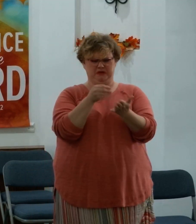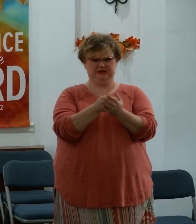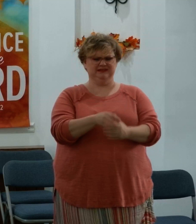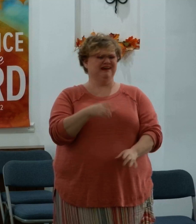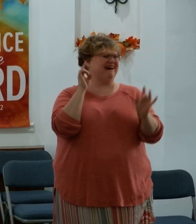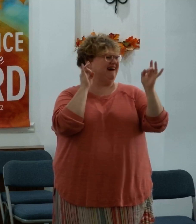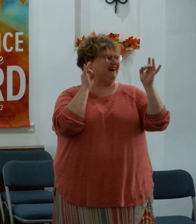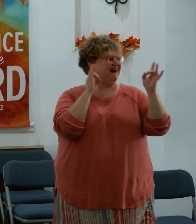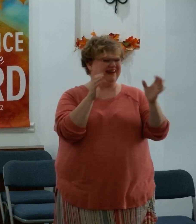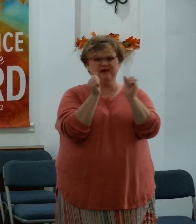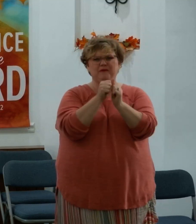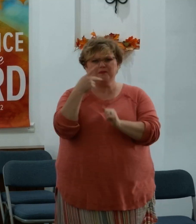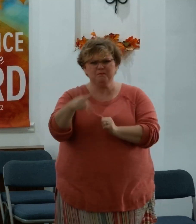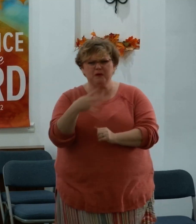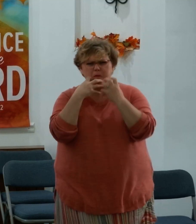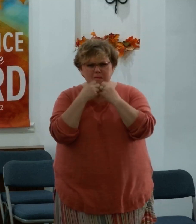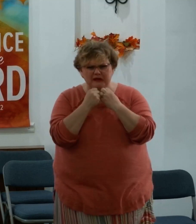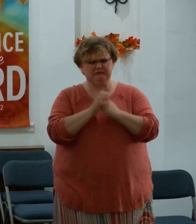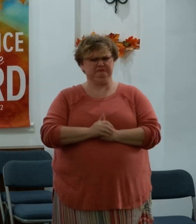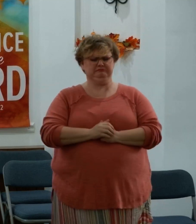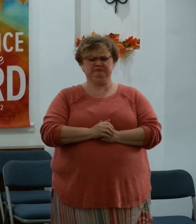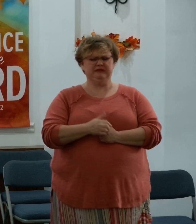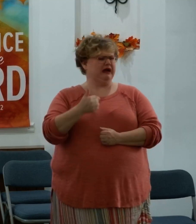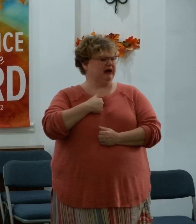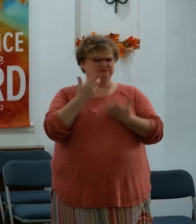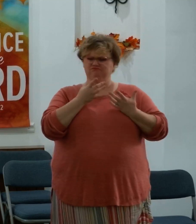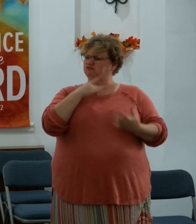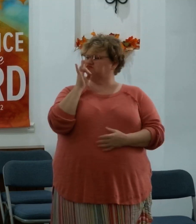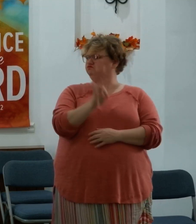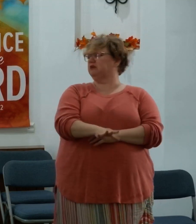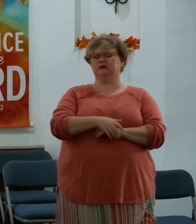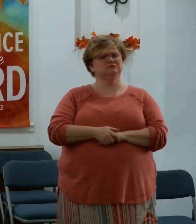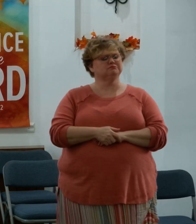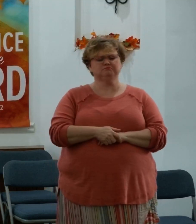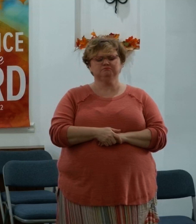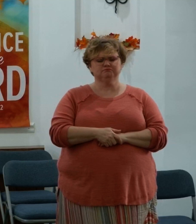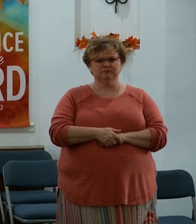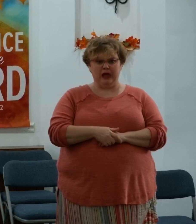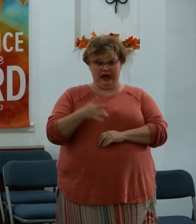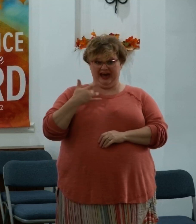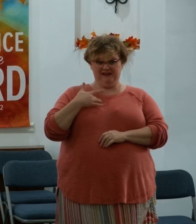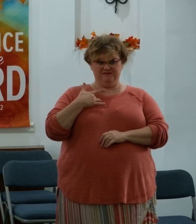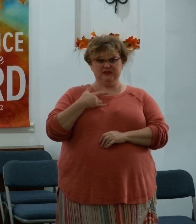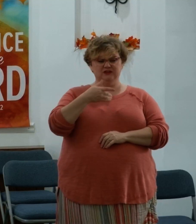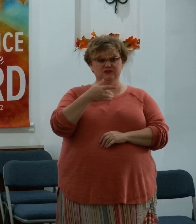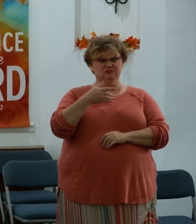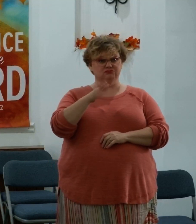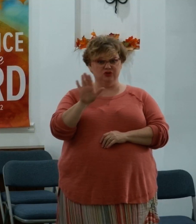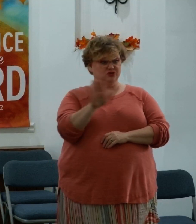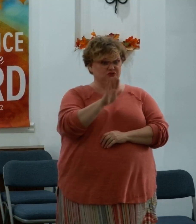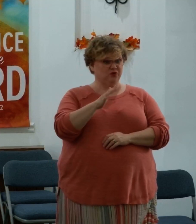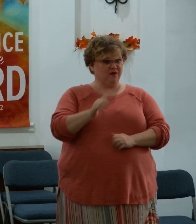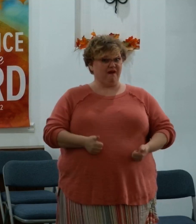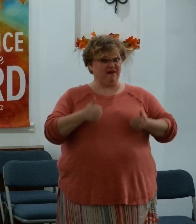purple passion. I do not like to preach about money. I just feel like when you give your life to God and you read the book, you